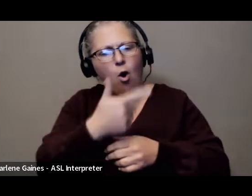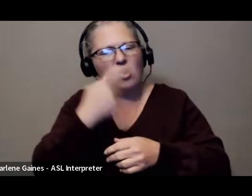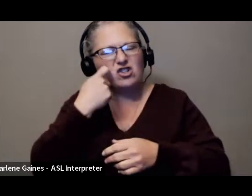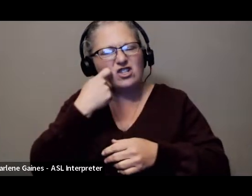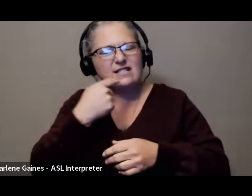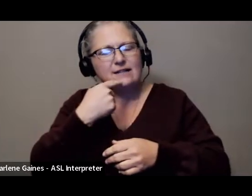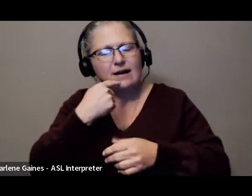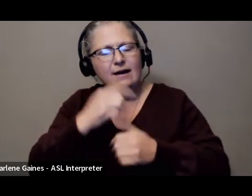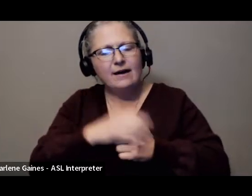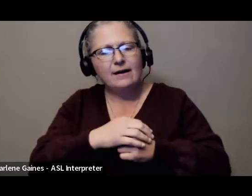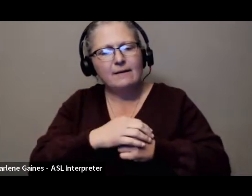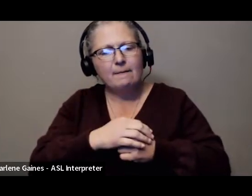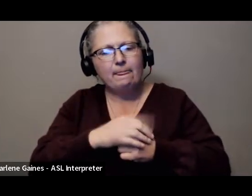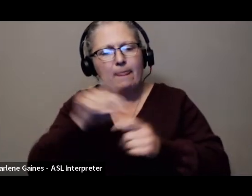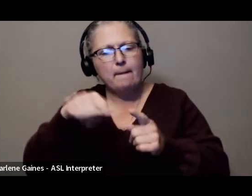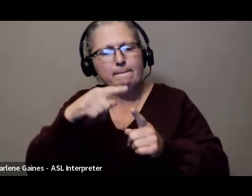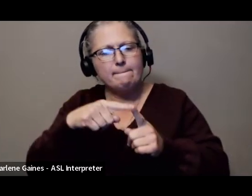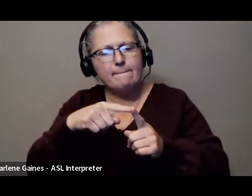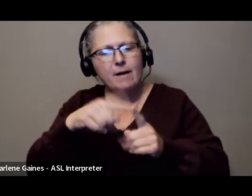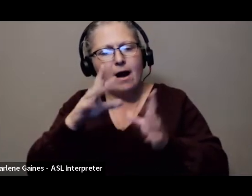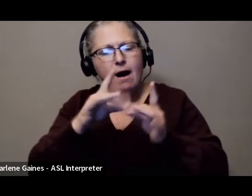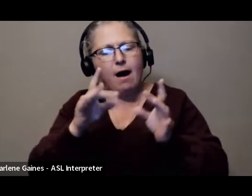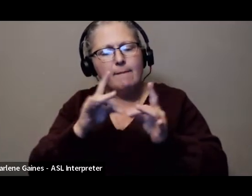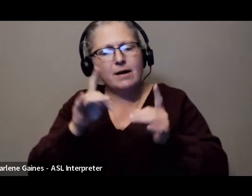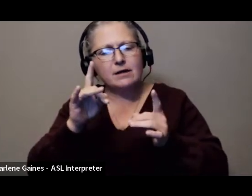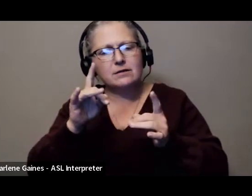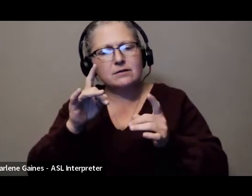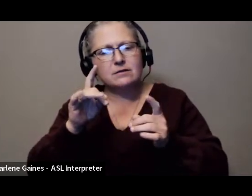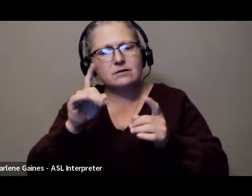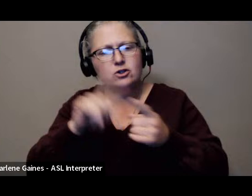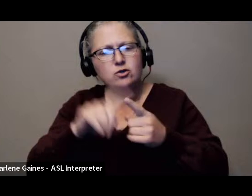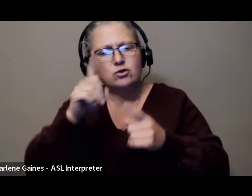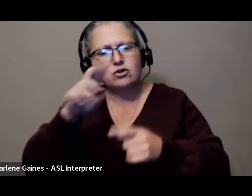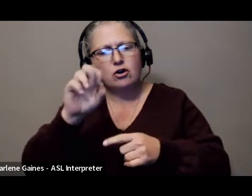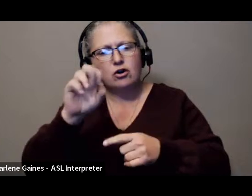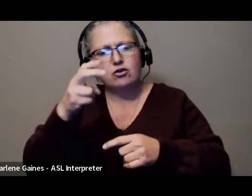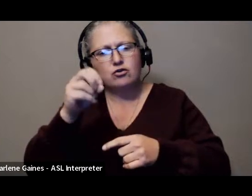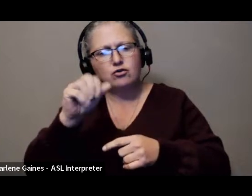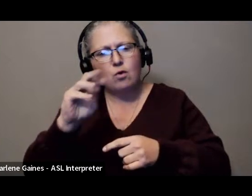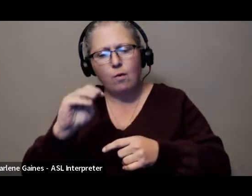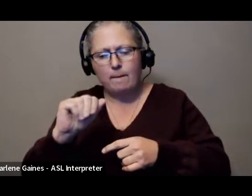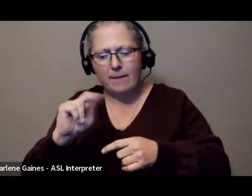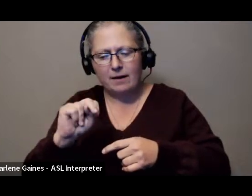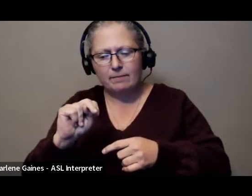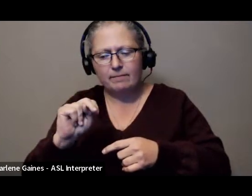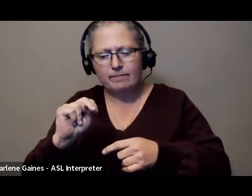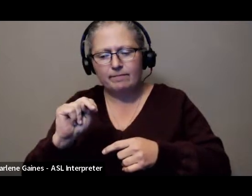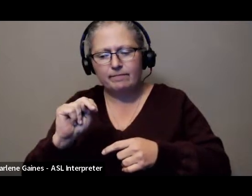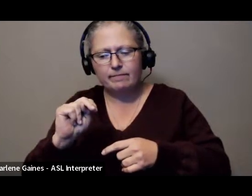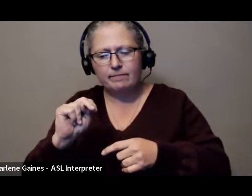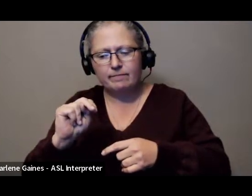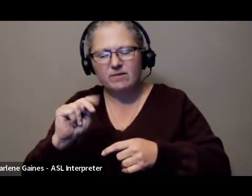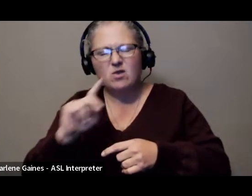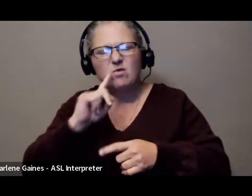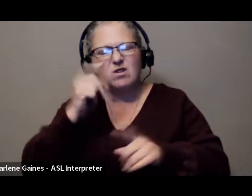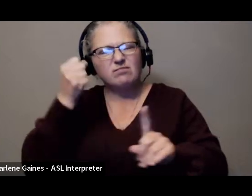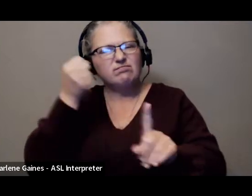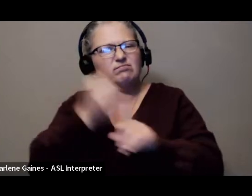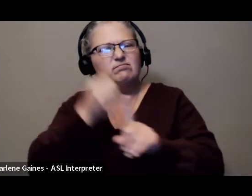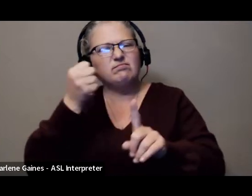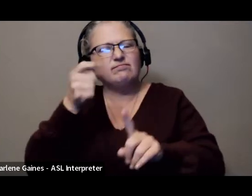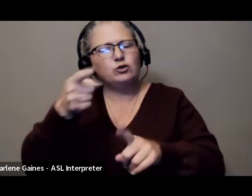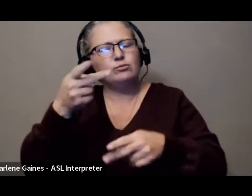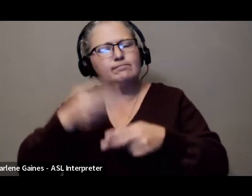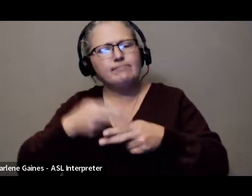said in regards to comments to Dr. Shulman. And something really struck with me. You've